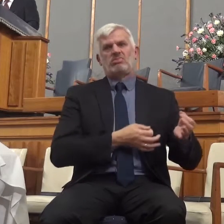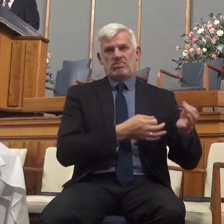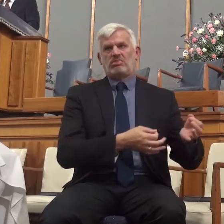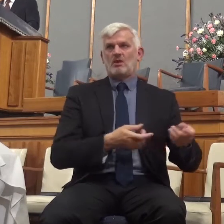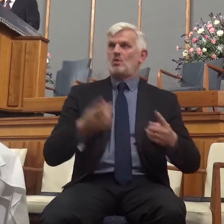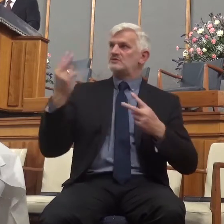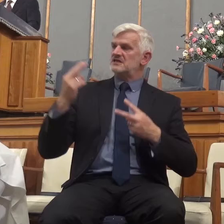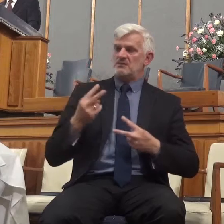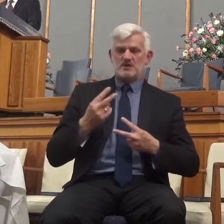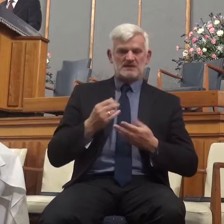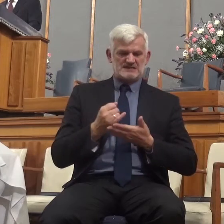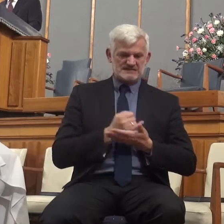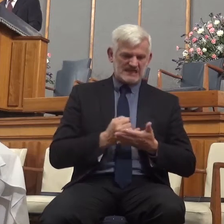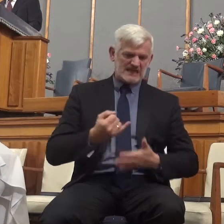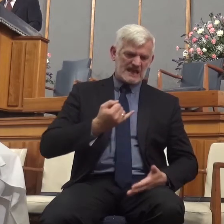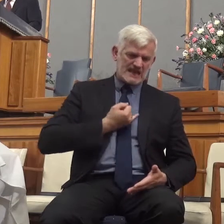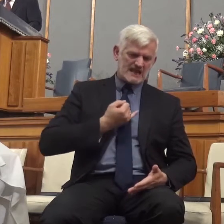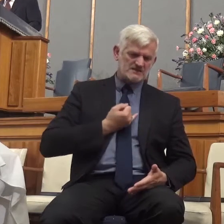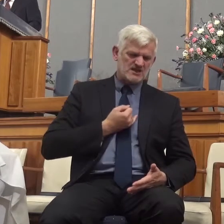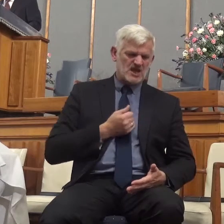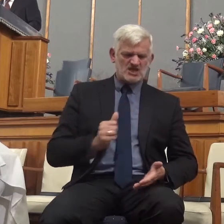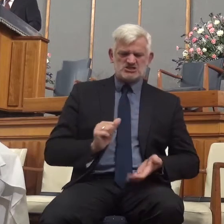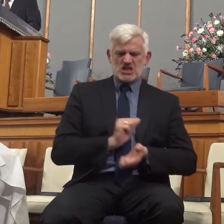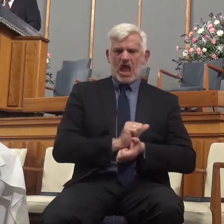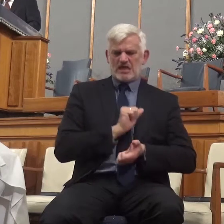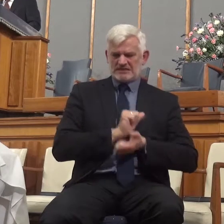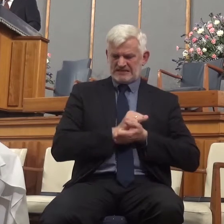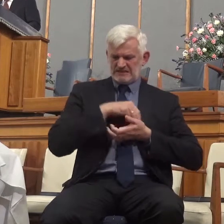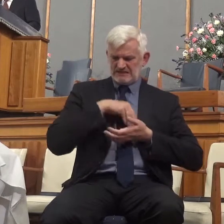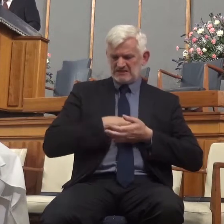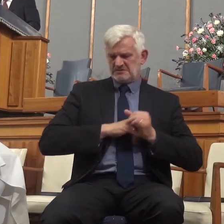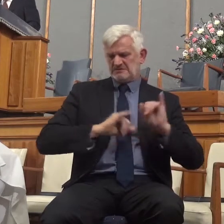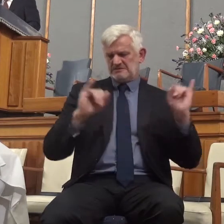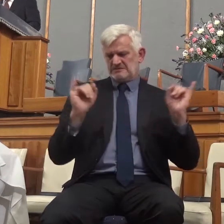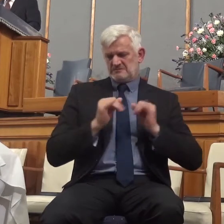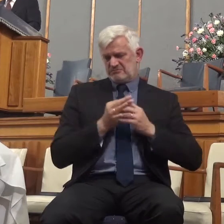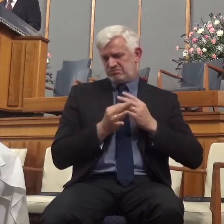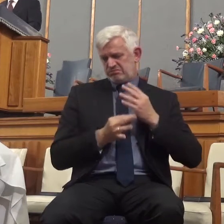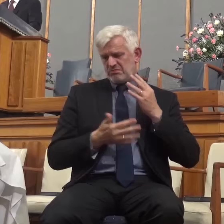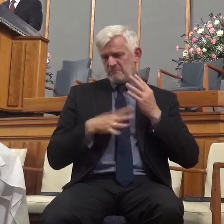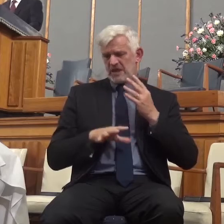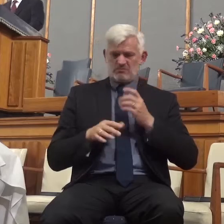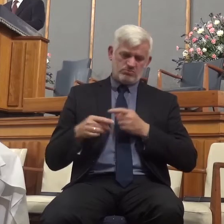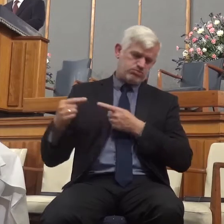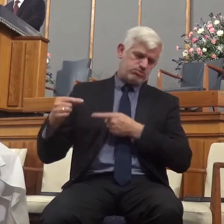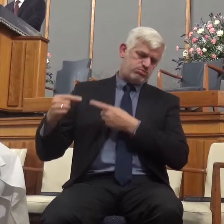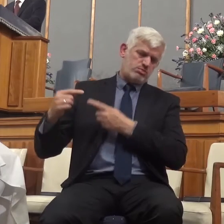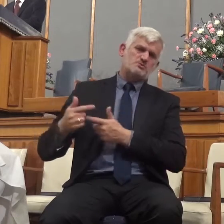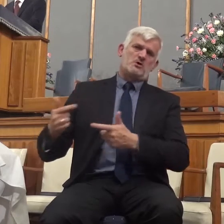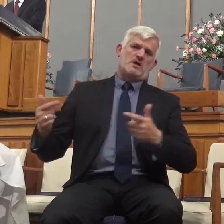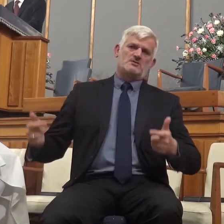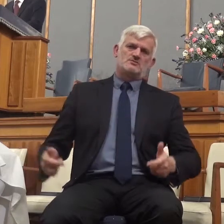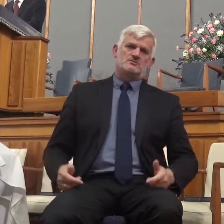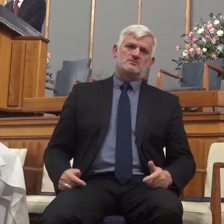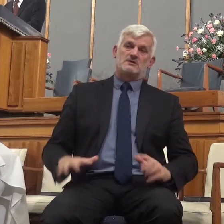in guilt. I've done so many things which are deeply offensive to God. I've